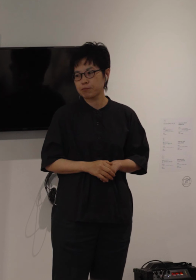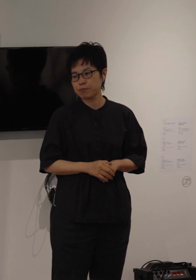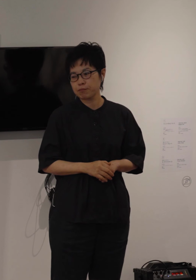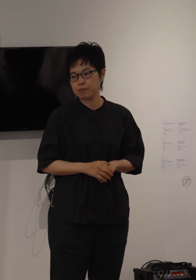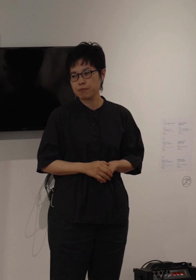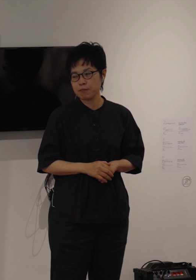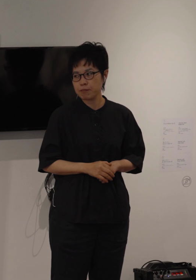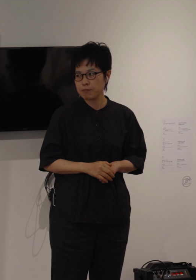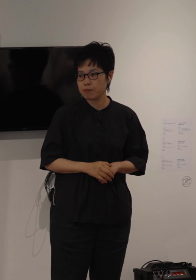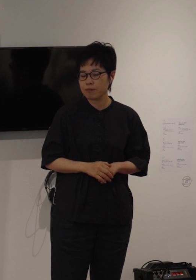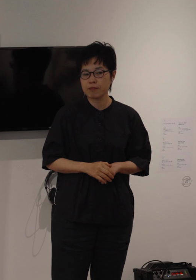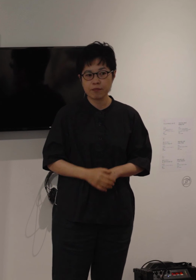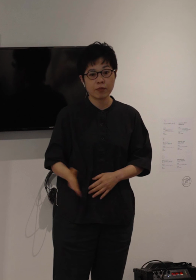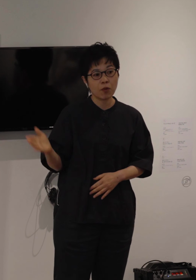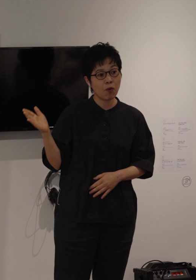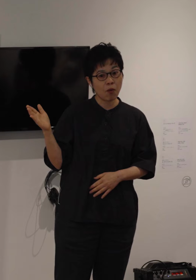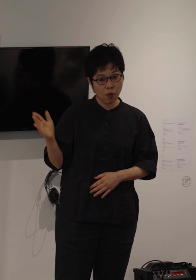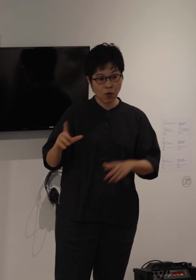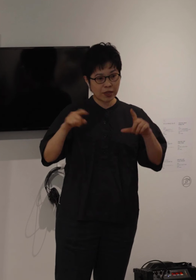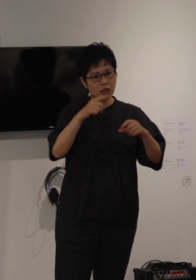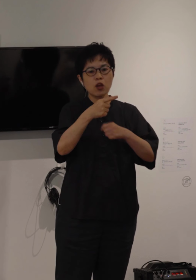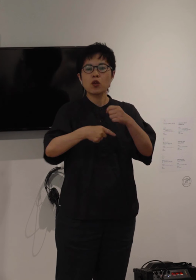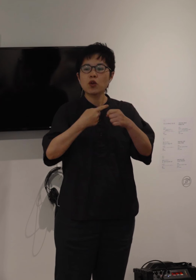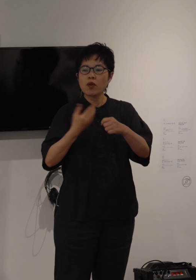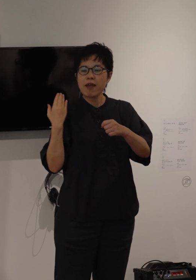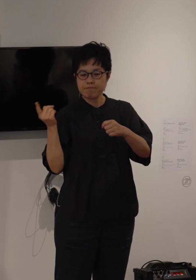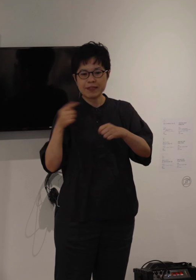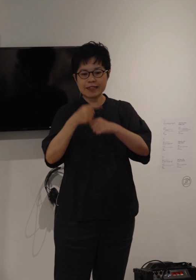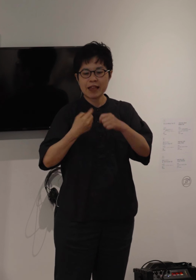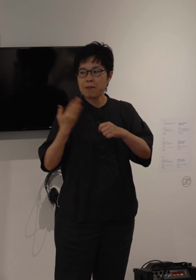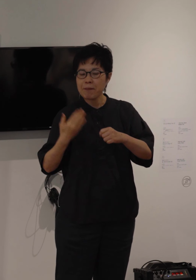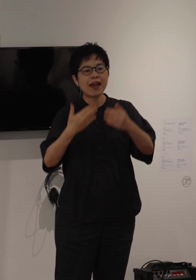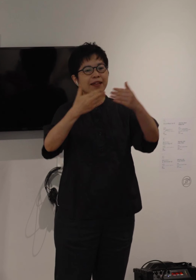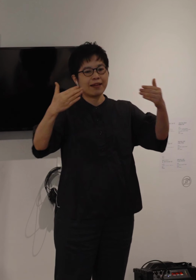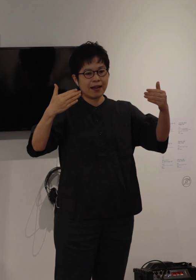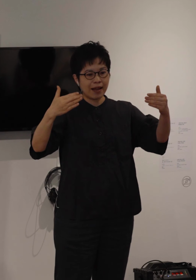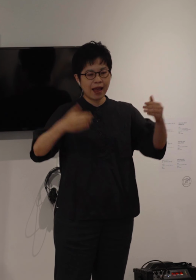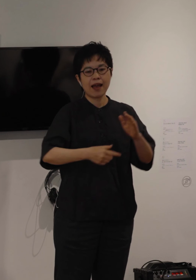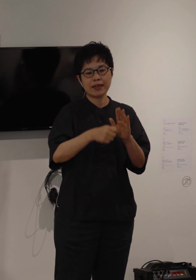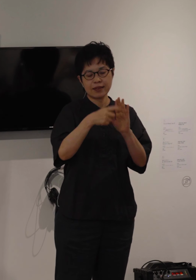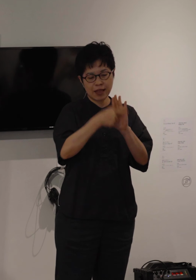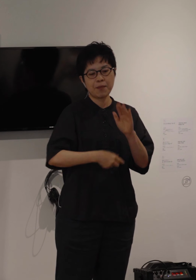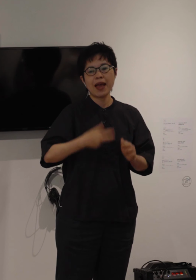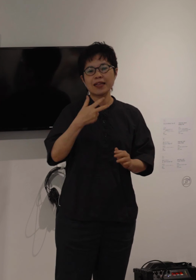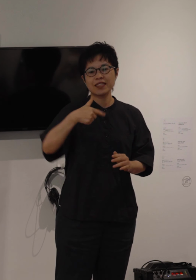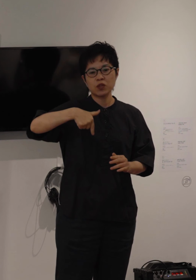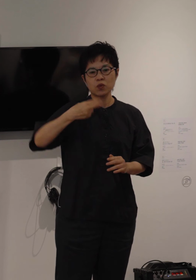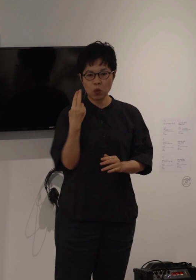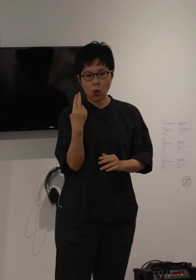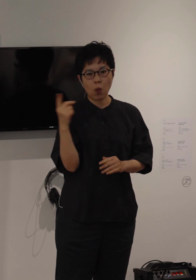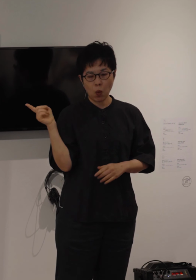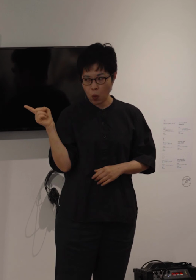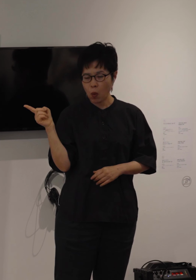was an exhibition that I did last year, which is part of a project called Shift, which I do, and Shift exists as a